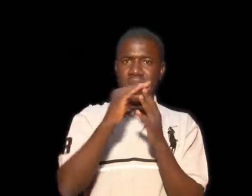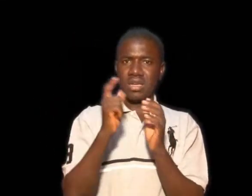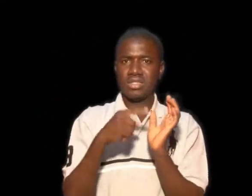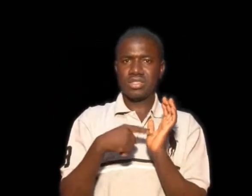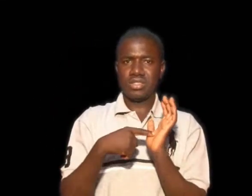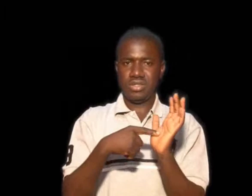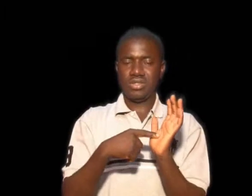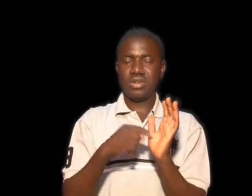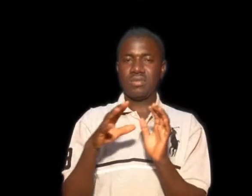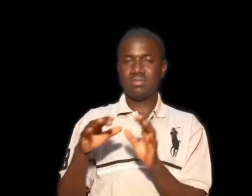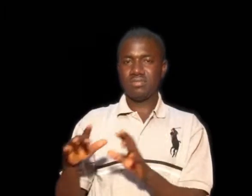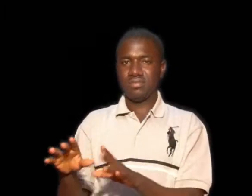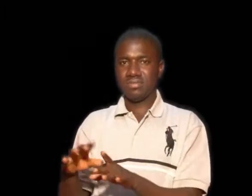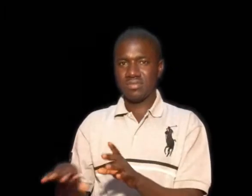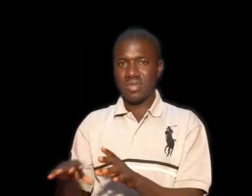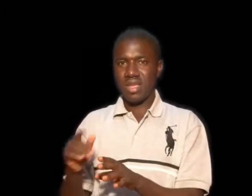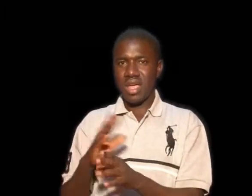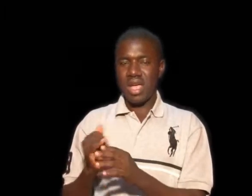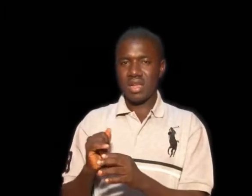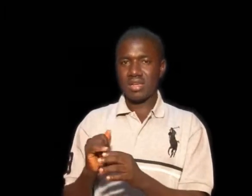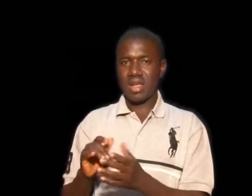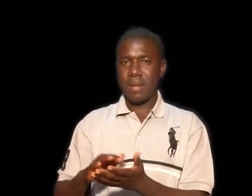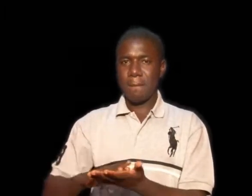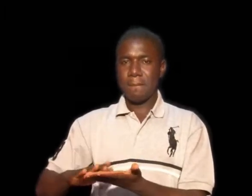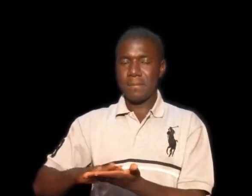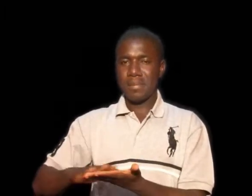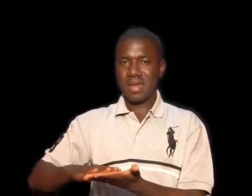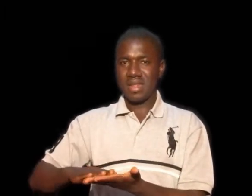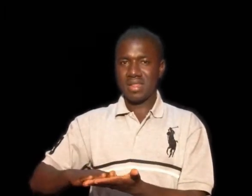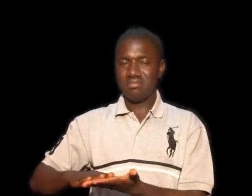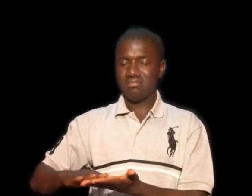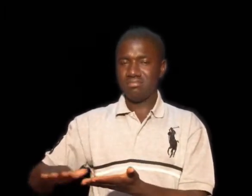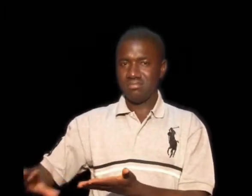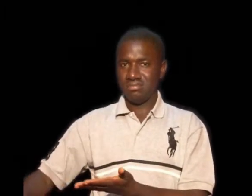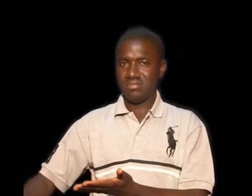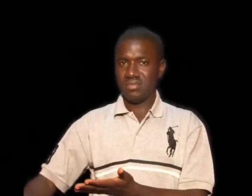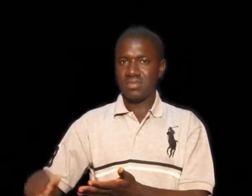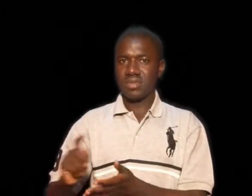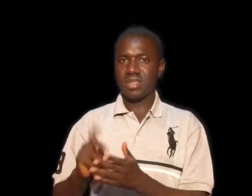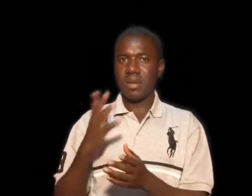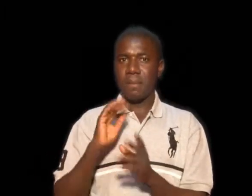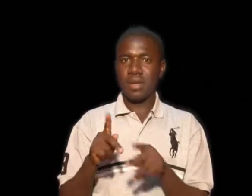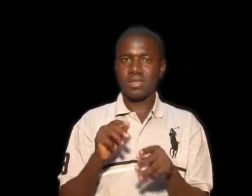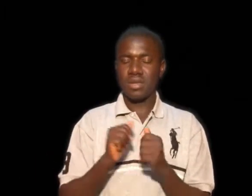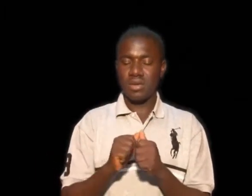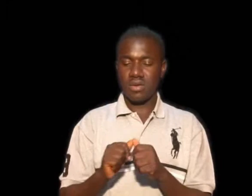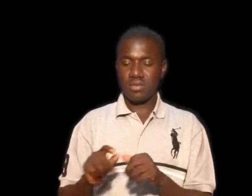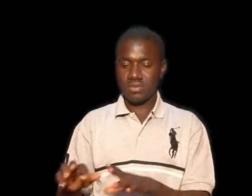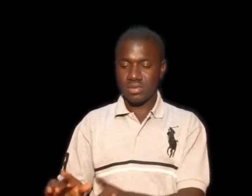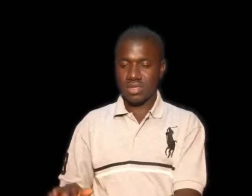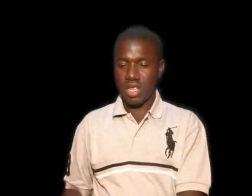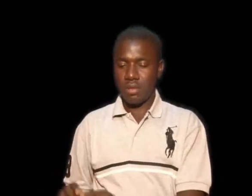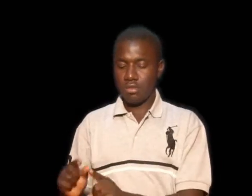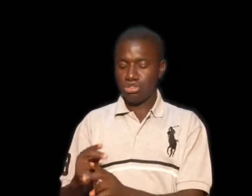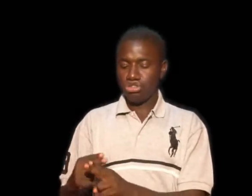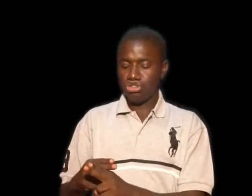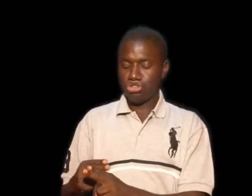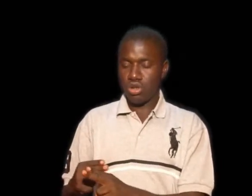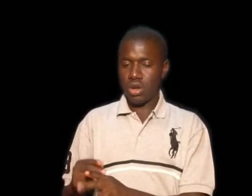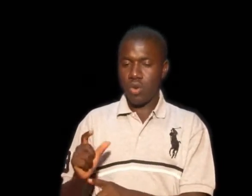display on one side and a braille display on the other side. The sighted person types short text on the keyboard.